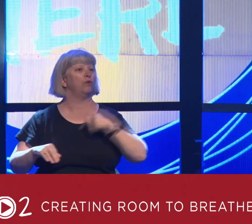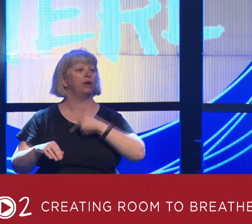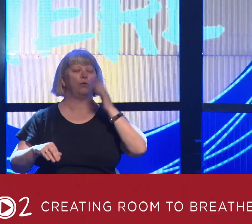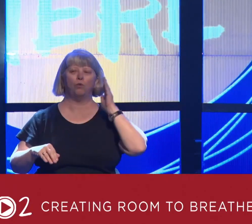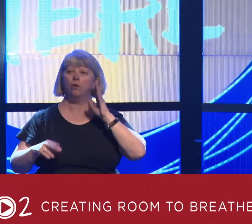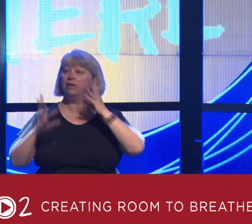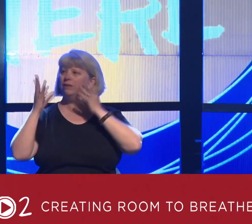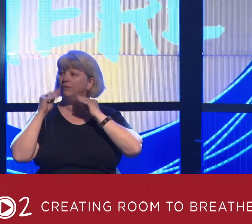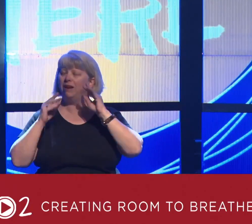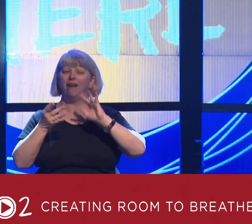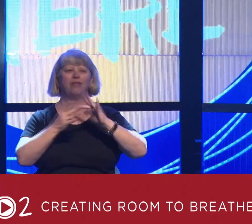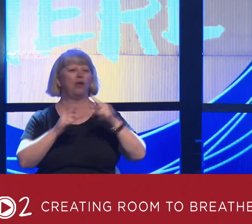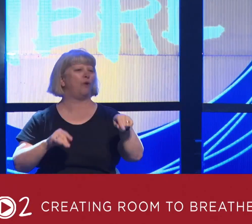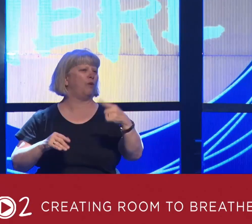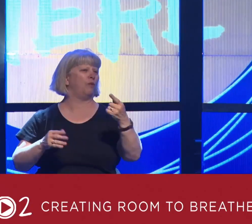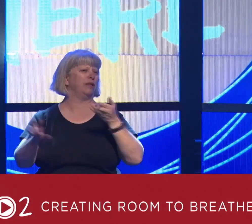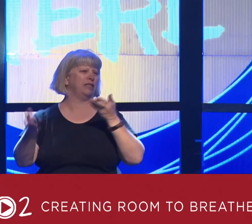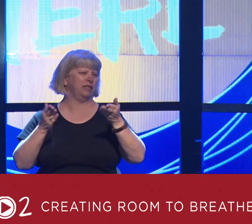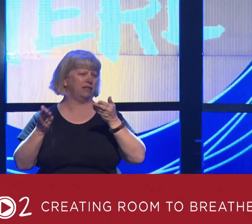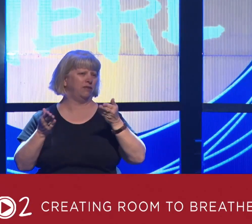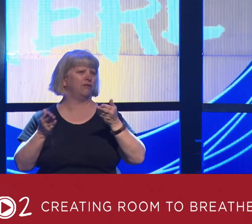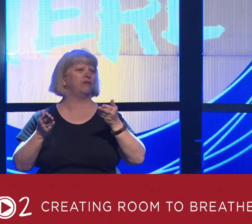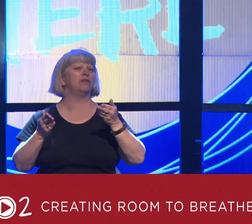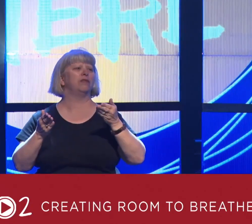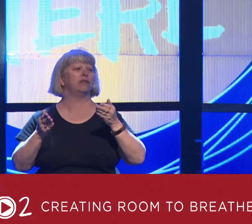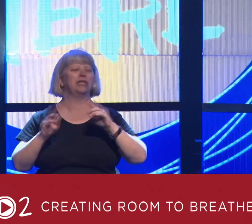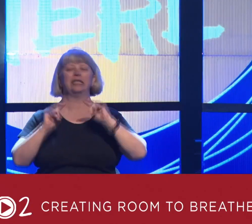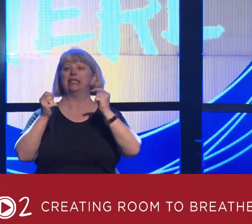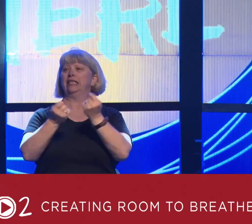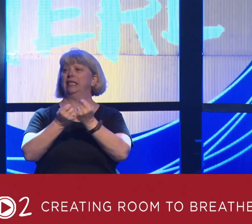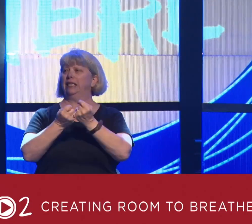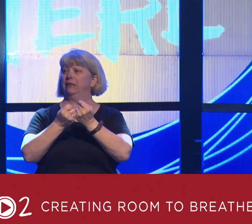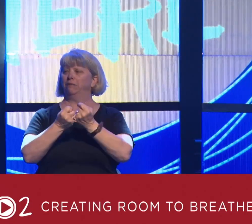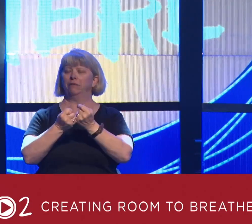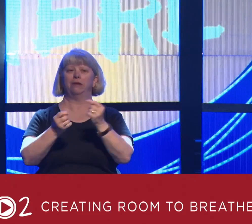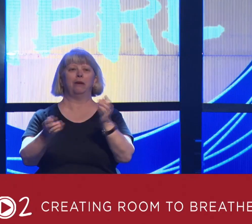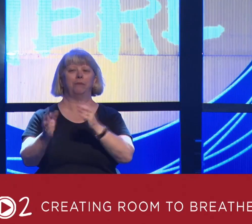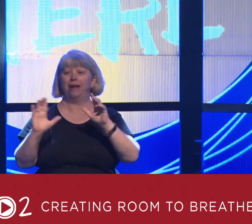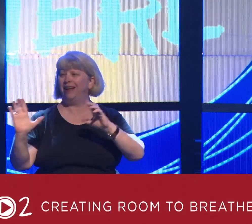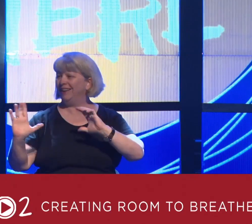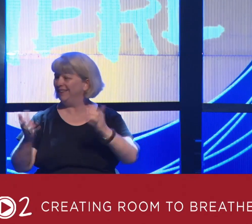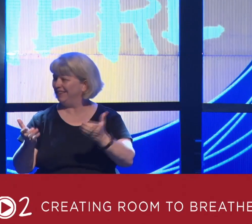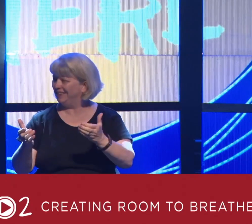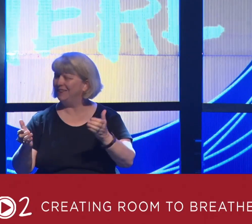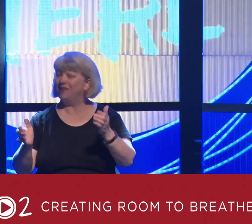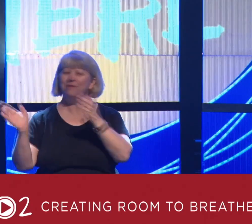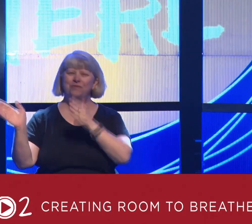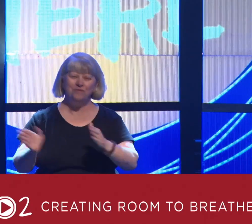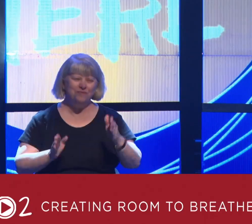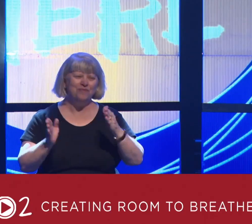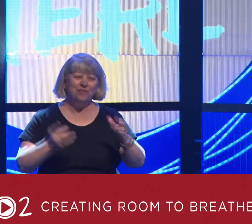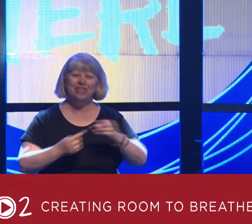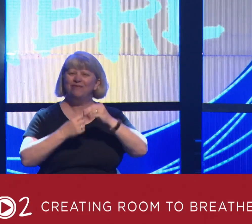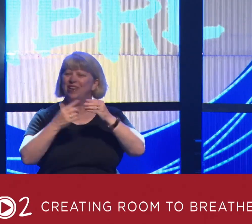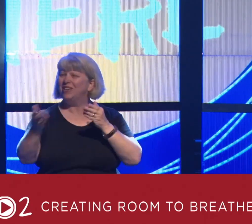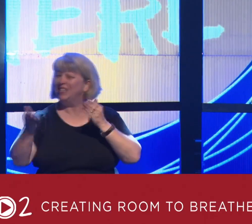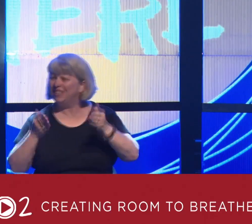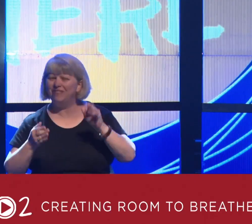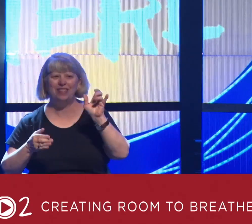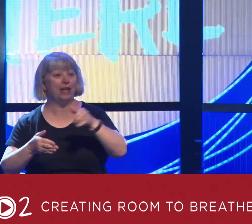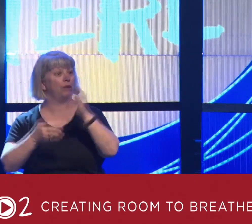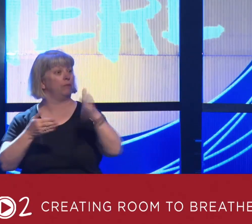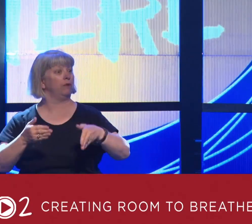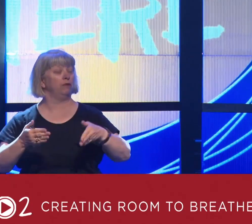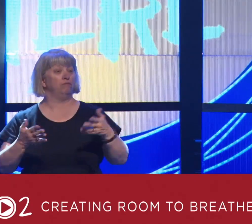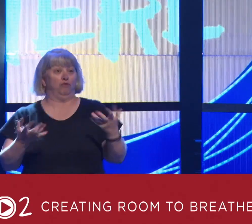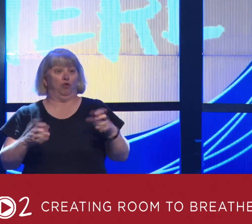an online-only service, and our teams and band and whatnot have been preparing for a special service that weekend, so you're not going